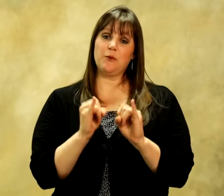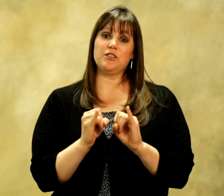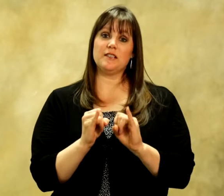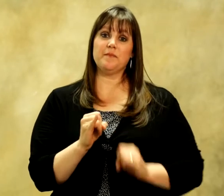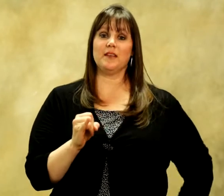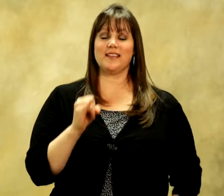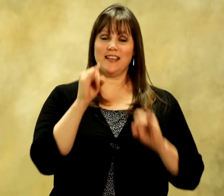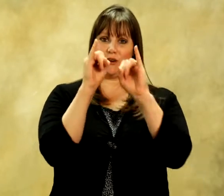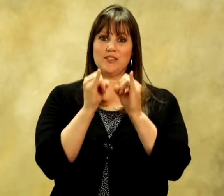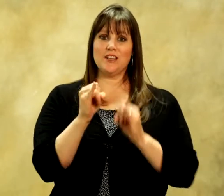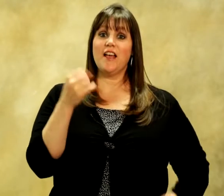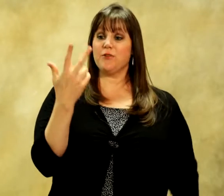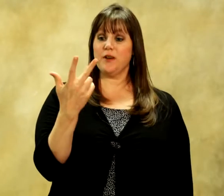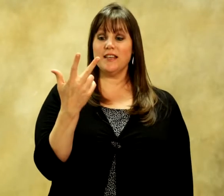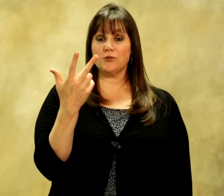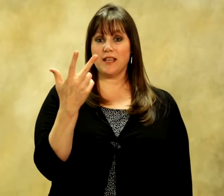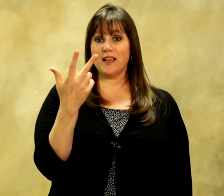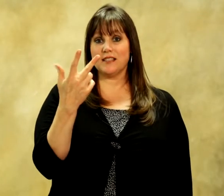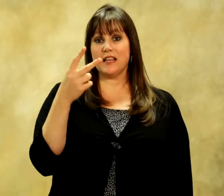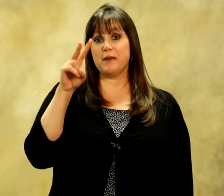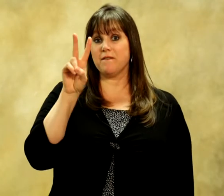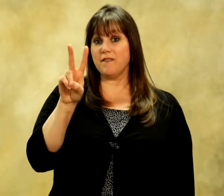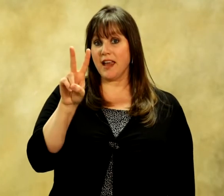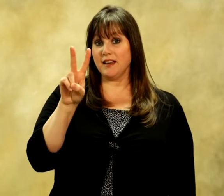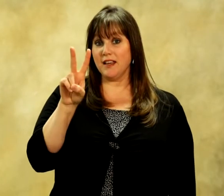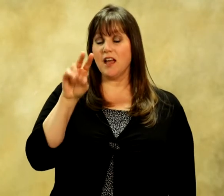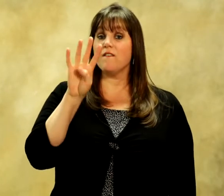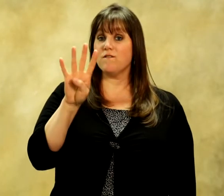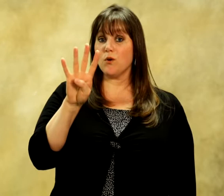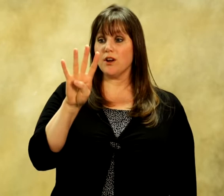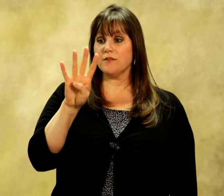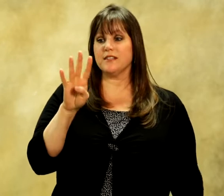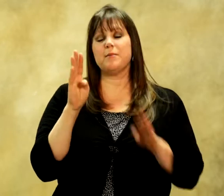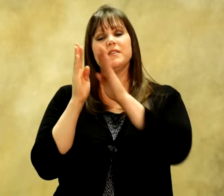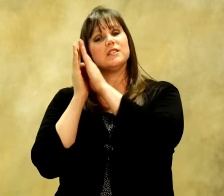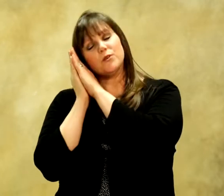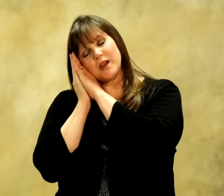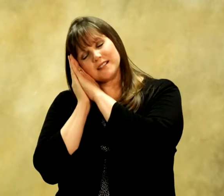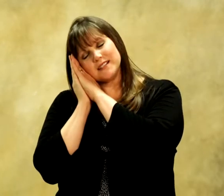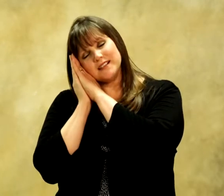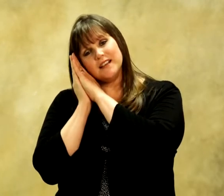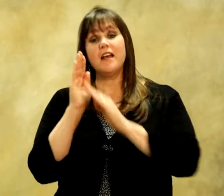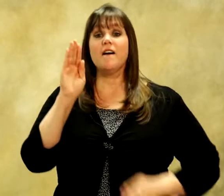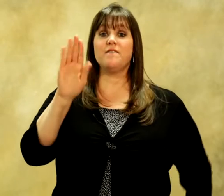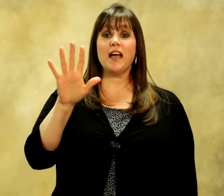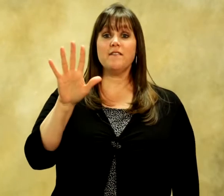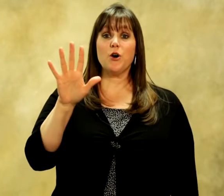languages. 3, don't take God's name in vain. 4, the Sabbath is for rest. 5, obey